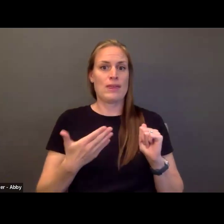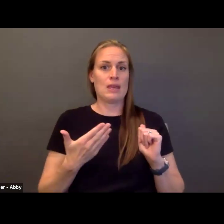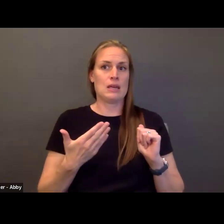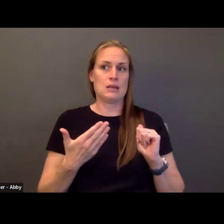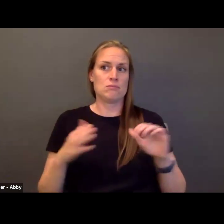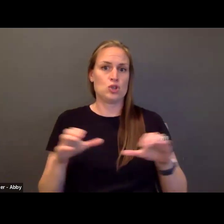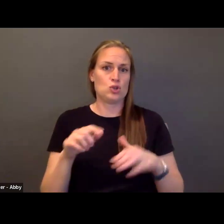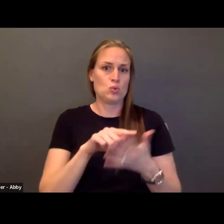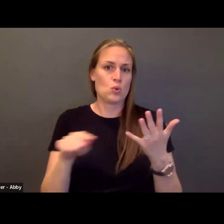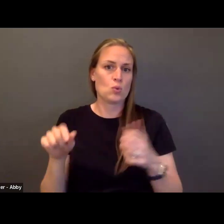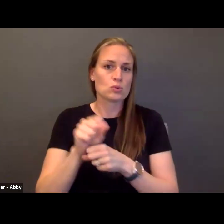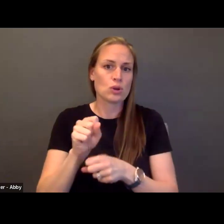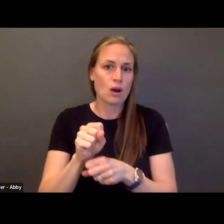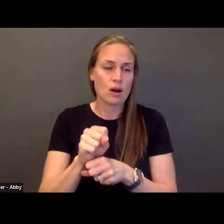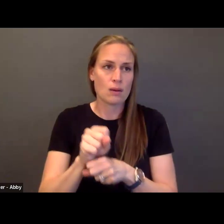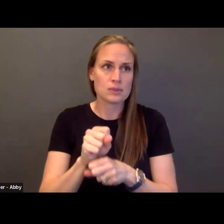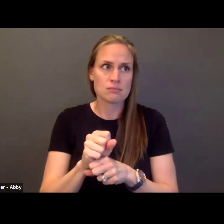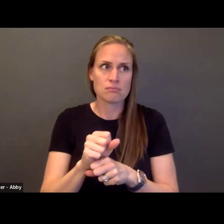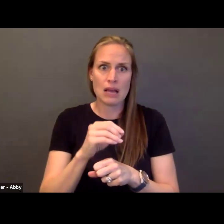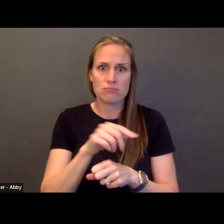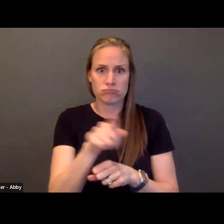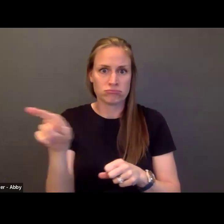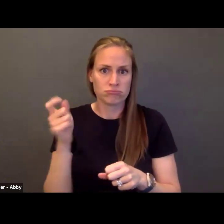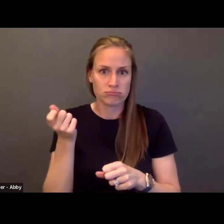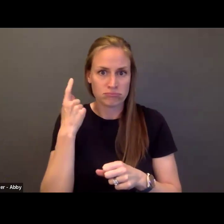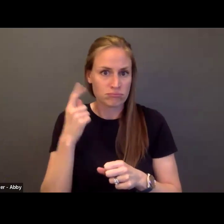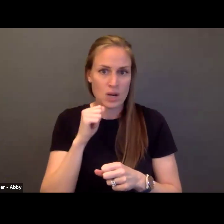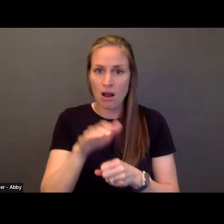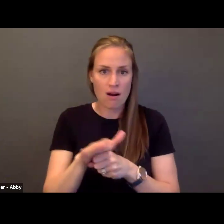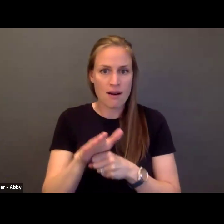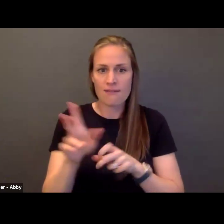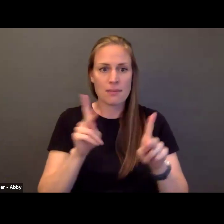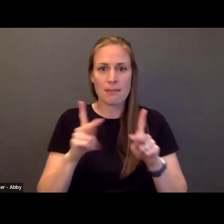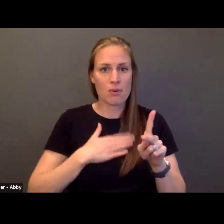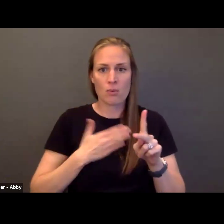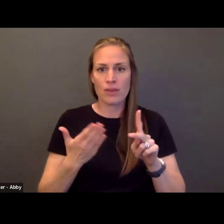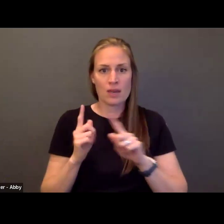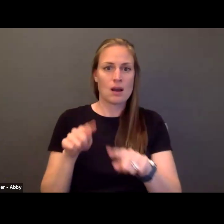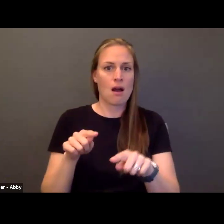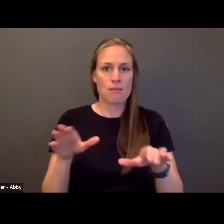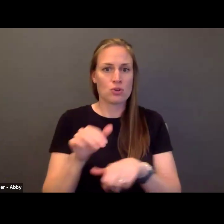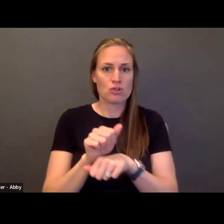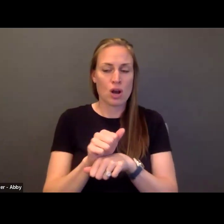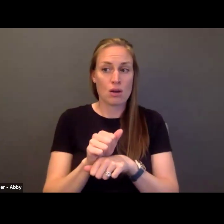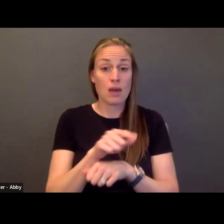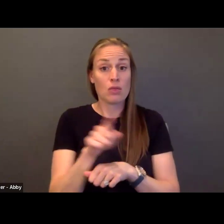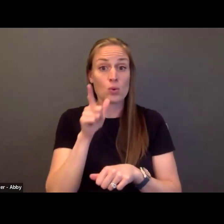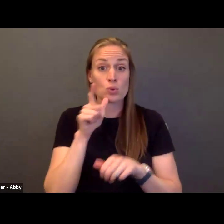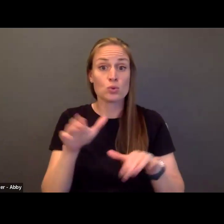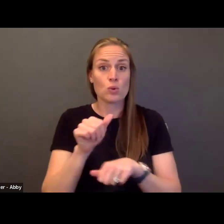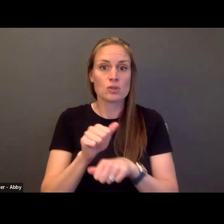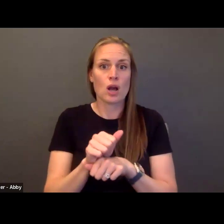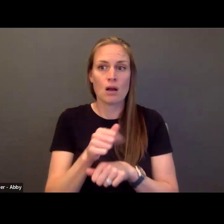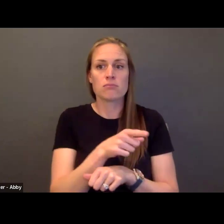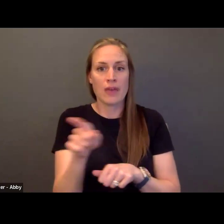overwhelming understanding that there's not enough people to come and do the job. And those that are getting their butts kicked. I mean,